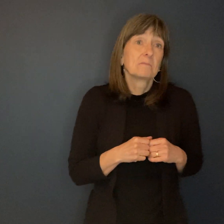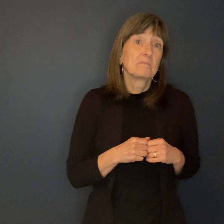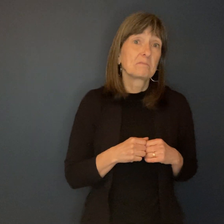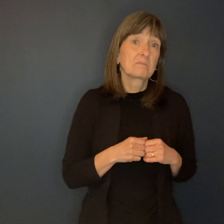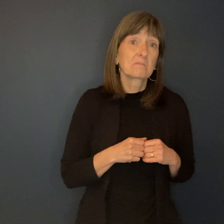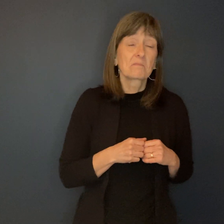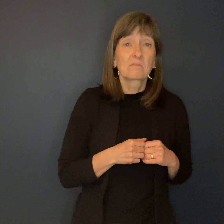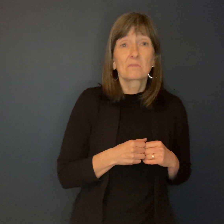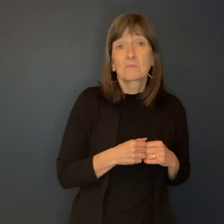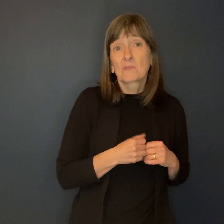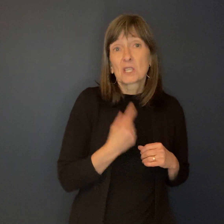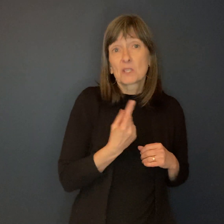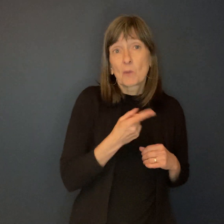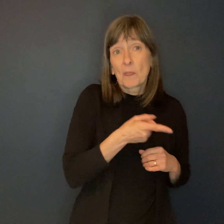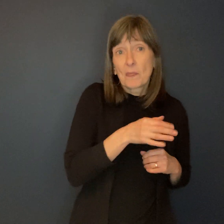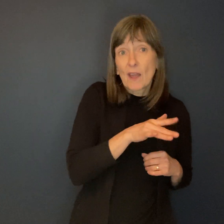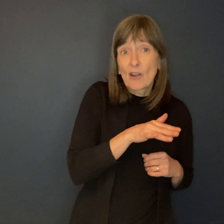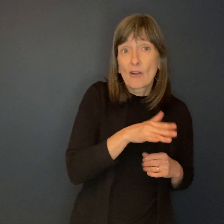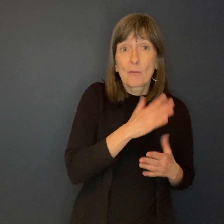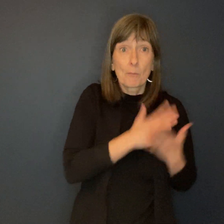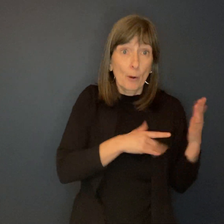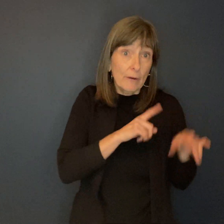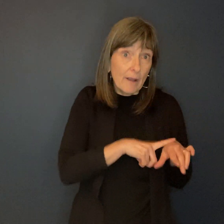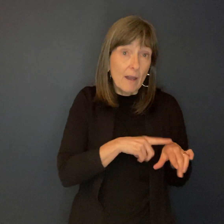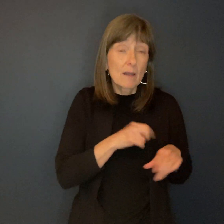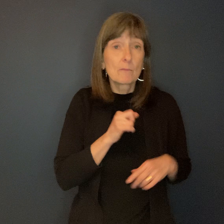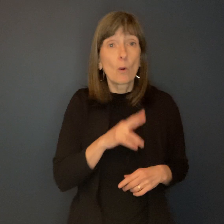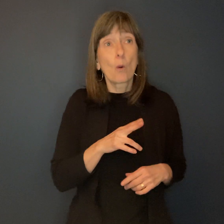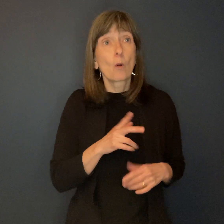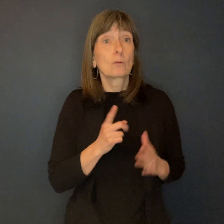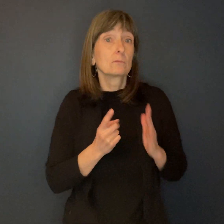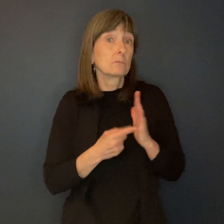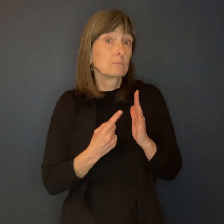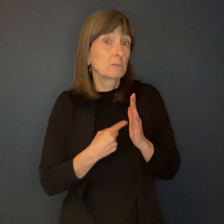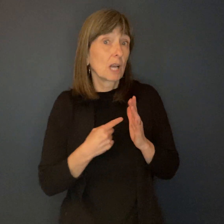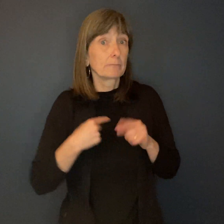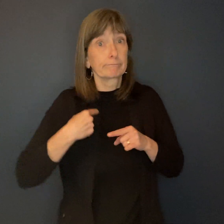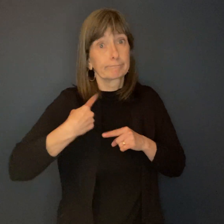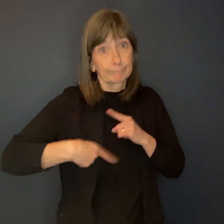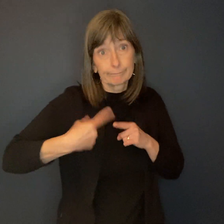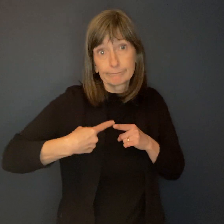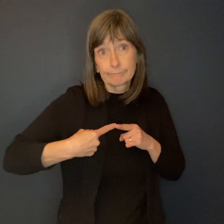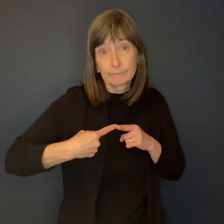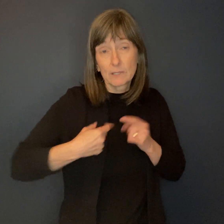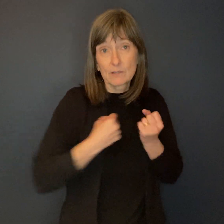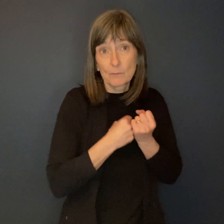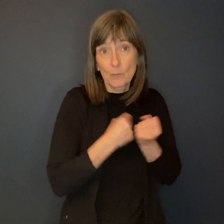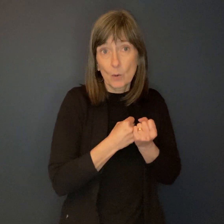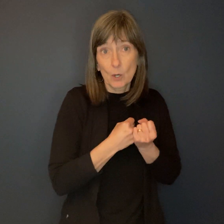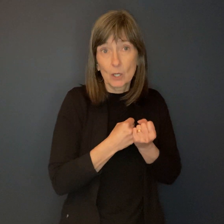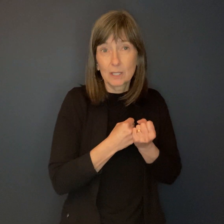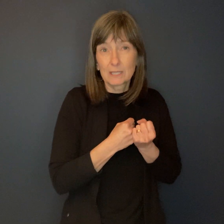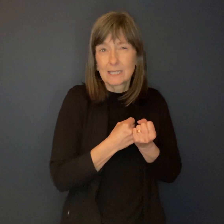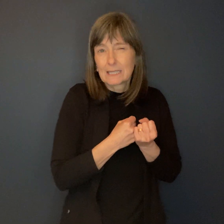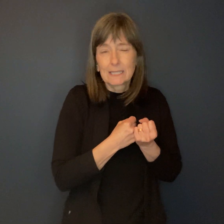for part-time, or in some cases, some people will need 24/7 supports, regardless of what that supportive need